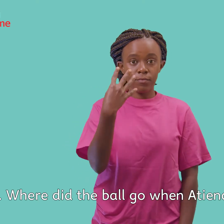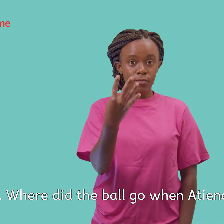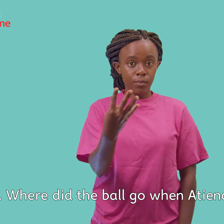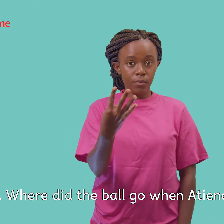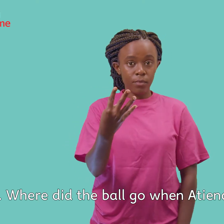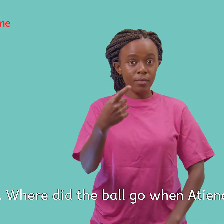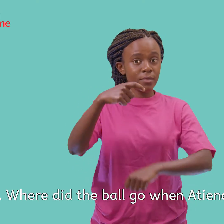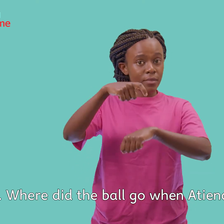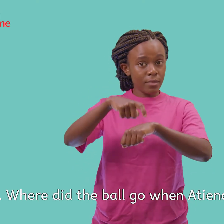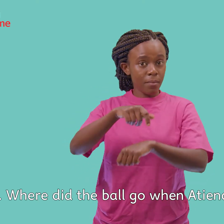Number 4.